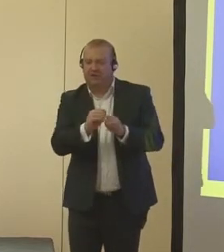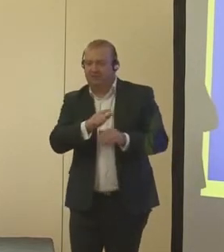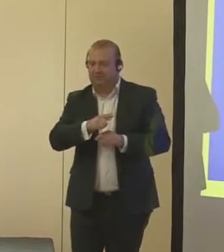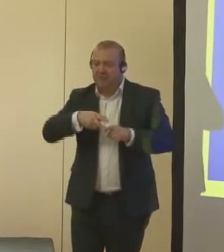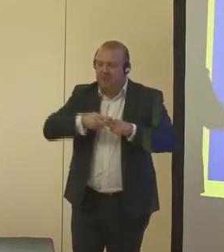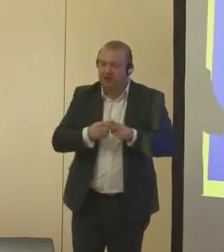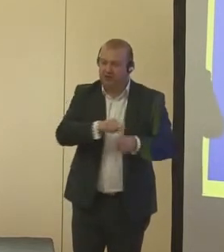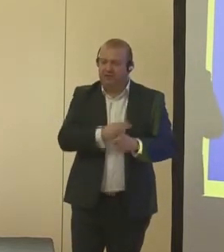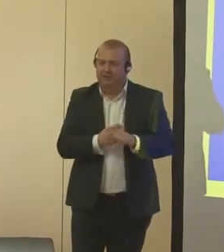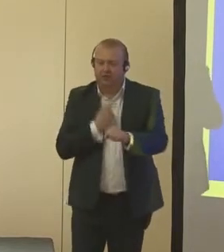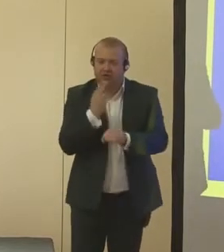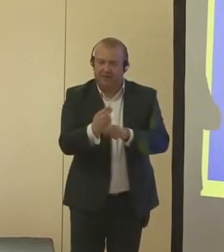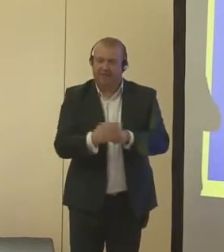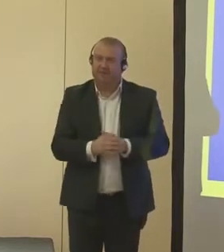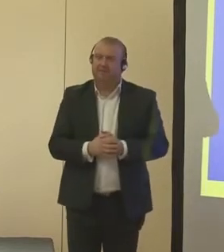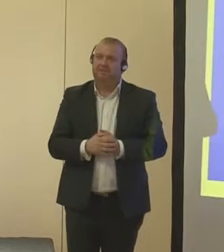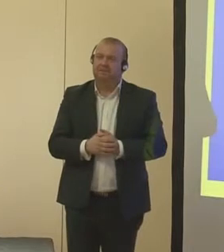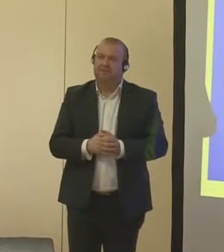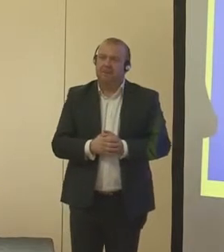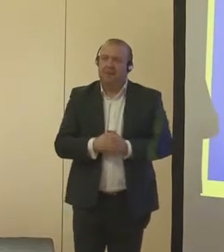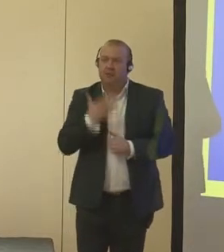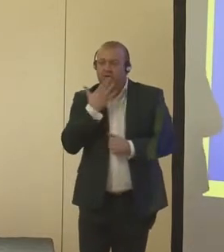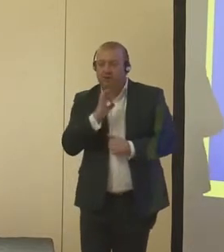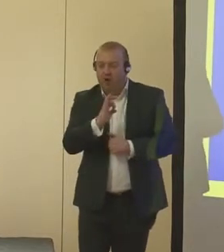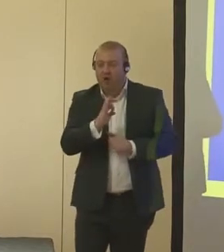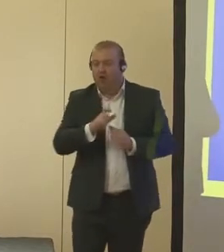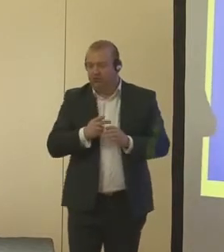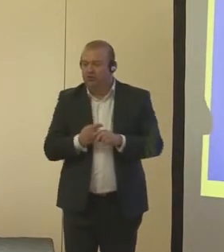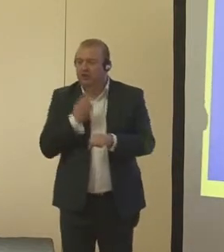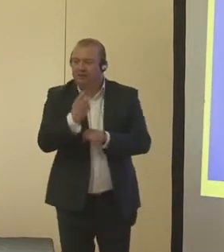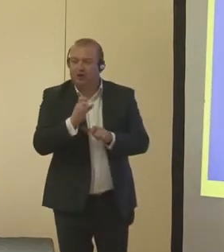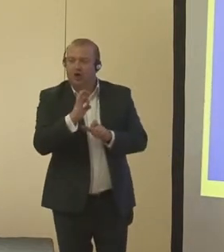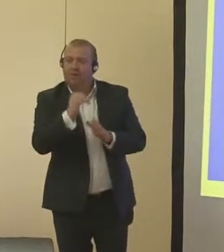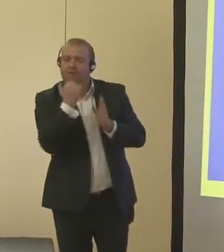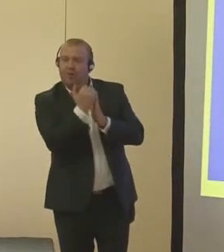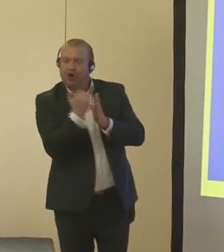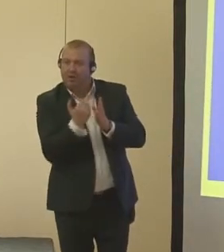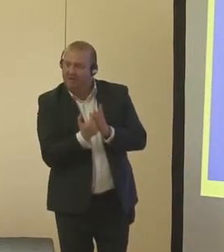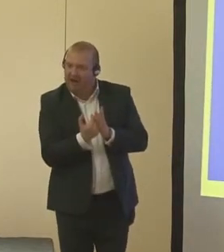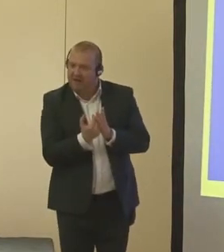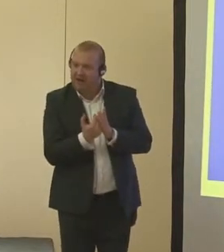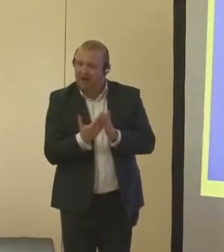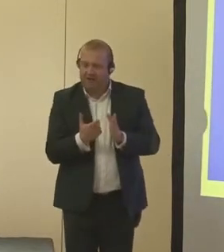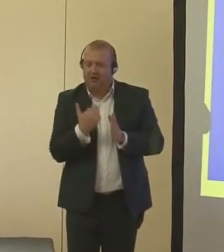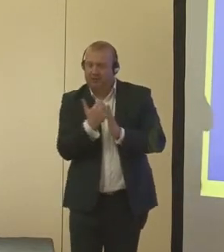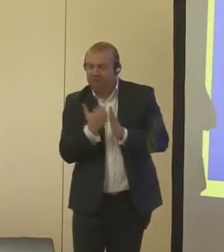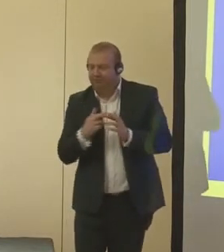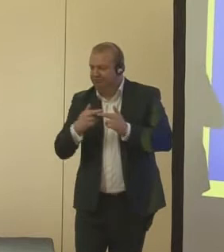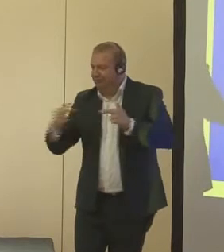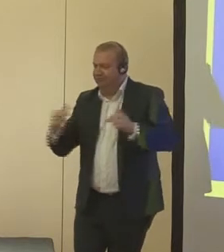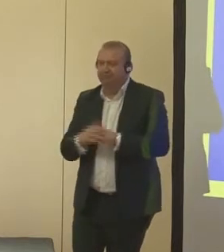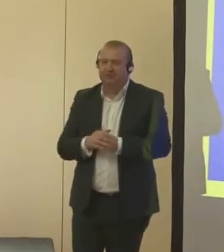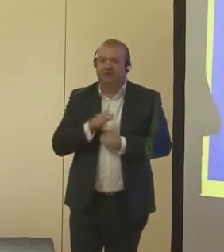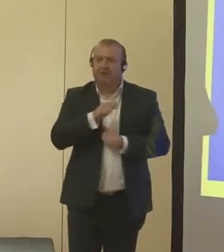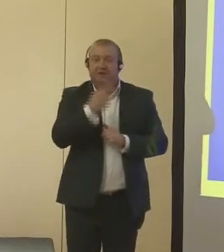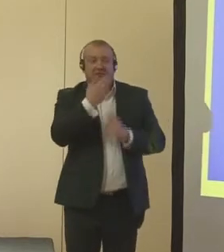accessible hardware. And we see this from examples of the United States, where there really, very long ago